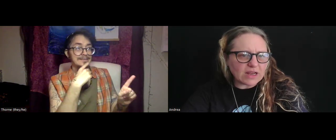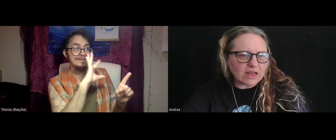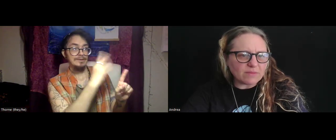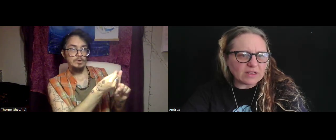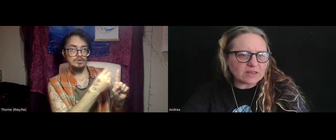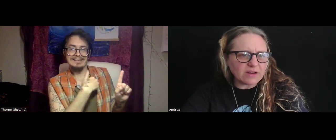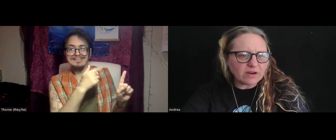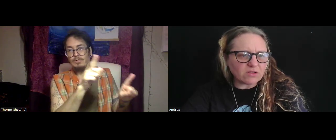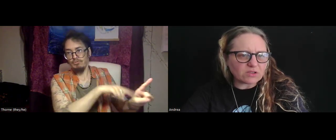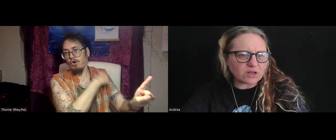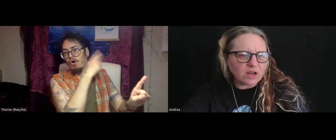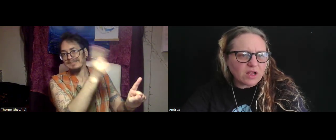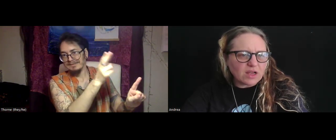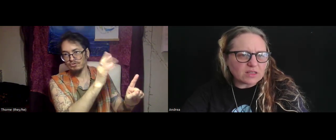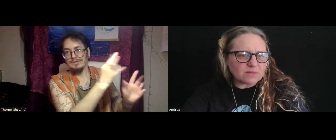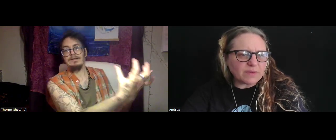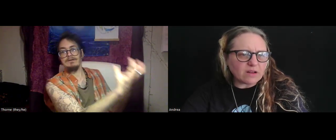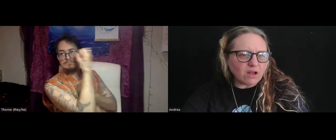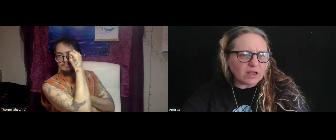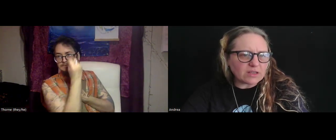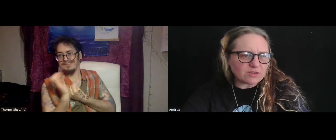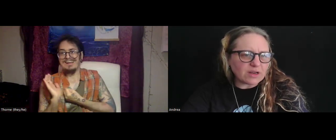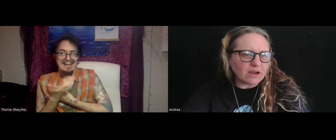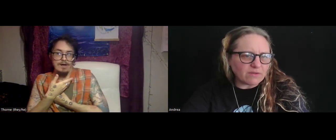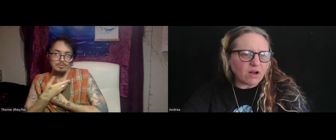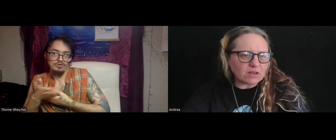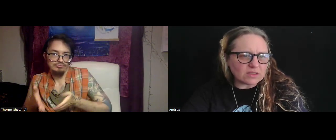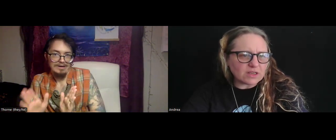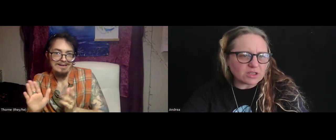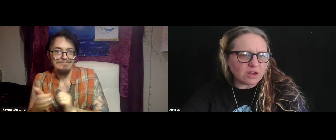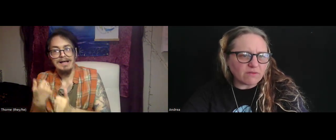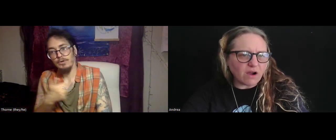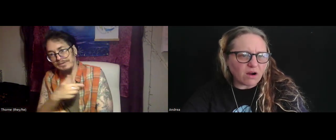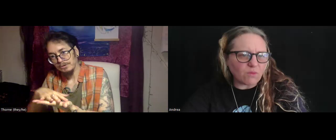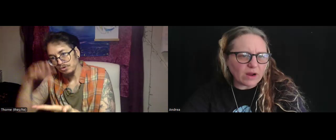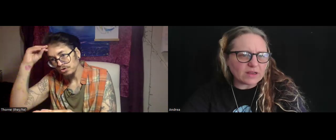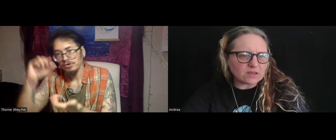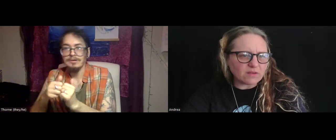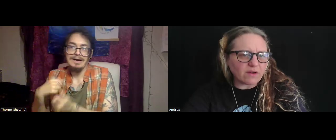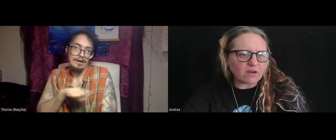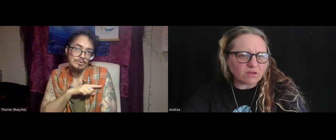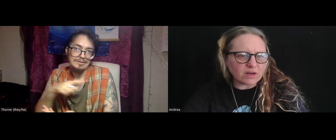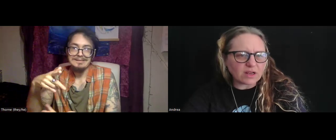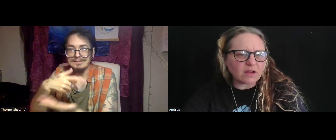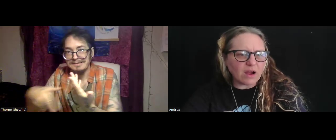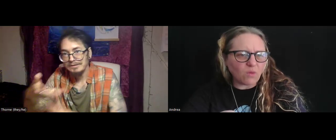understand because in hearing culture, it's been a long history of colonization of our ways of our learning, how